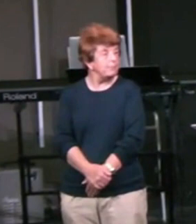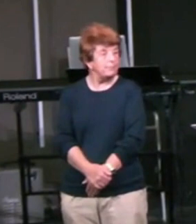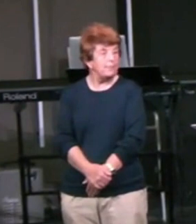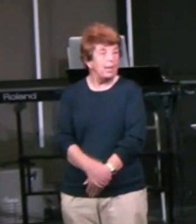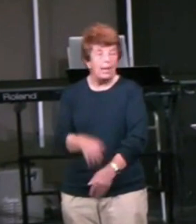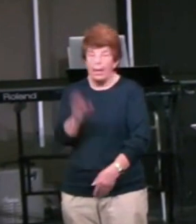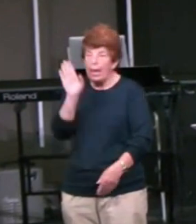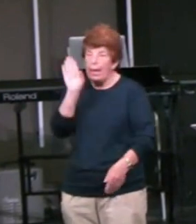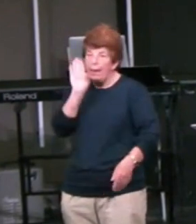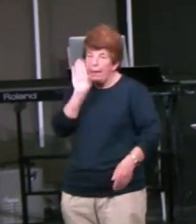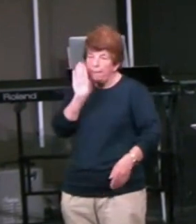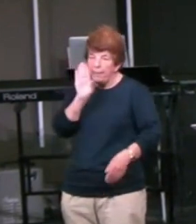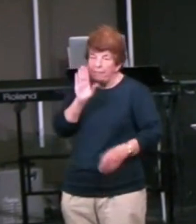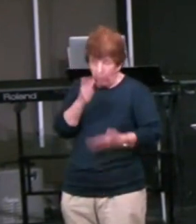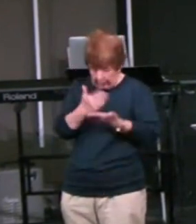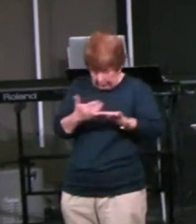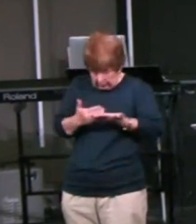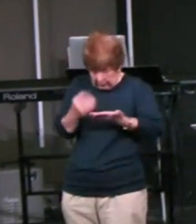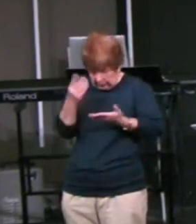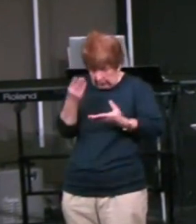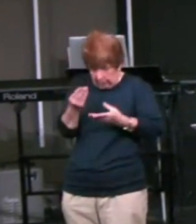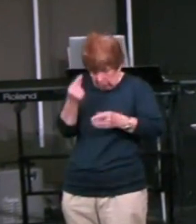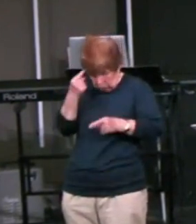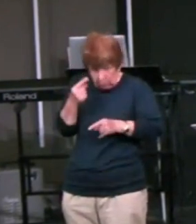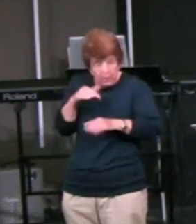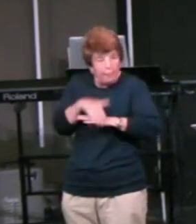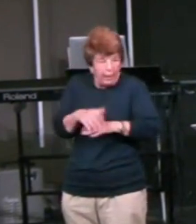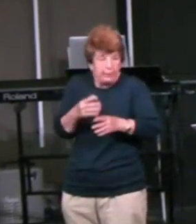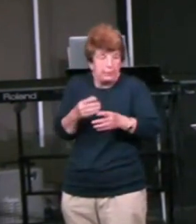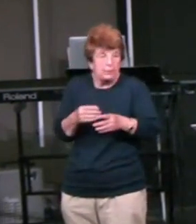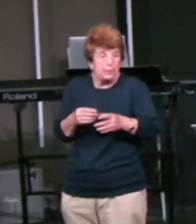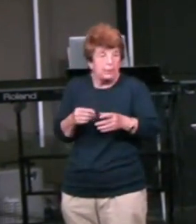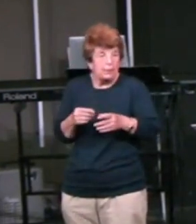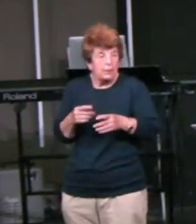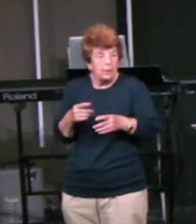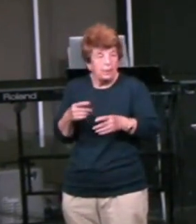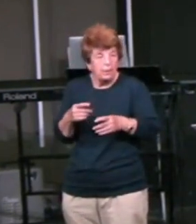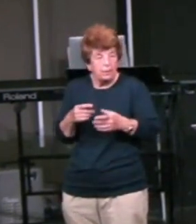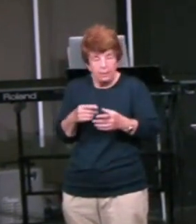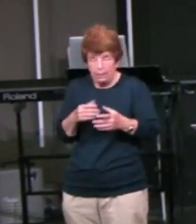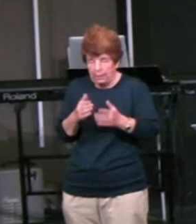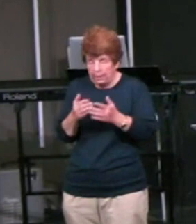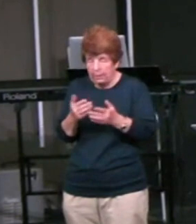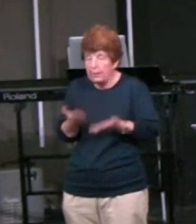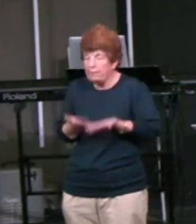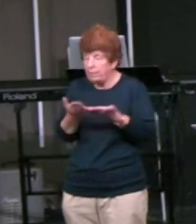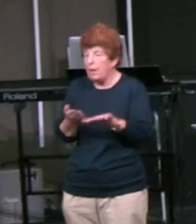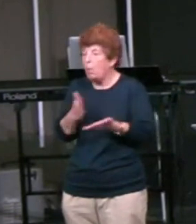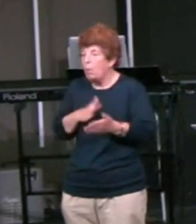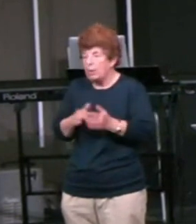But before I share some thoughts on giving, I want to lead us in prayer.